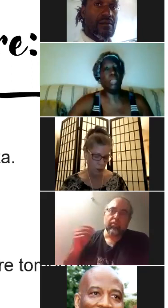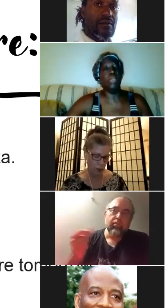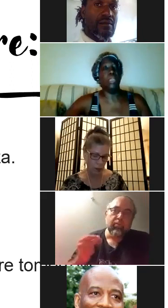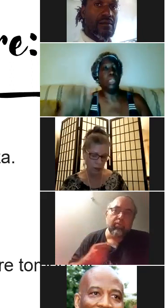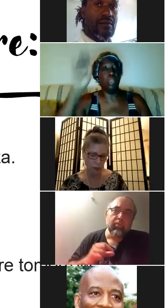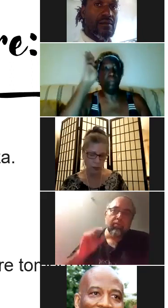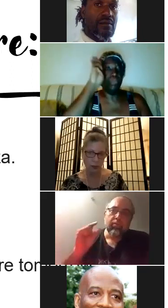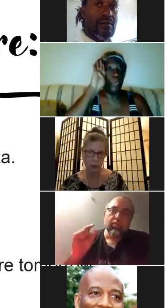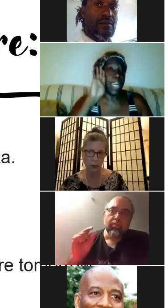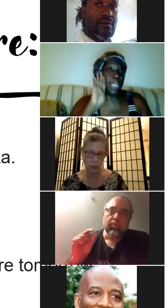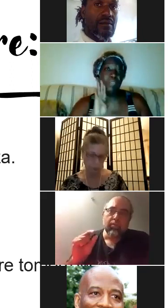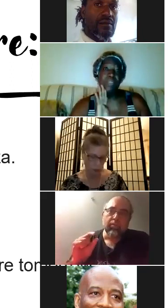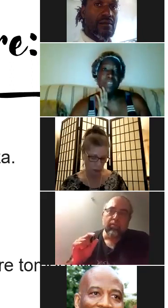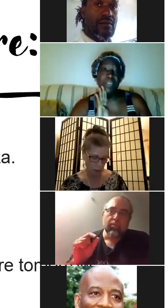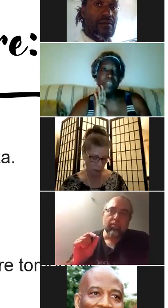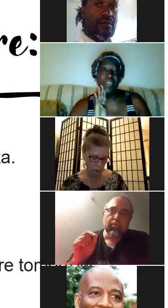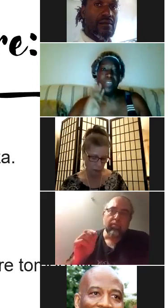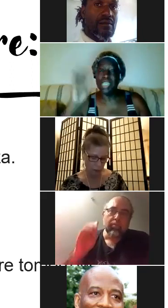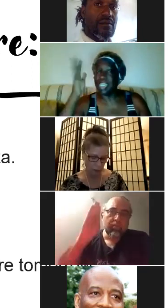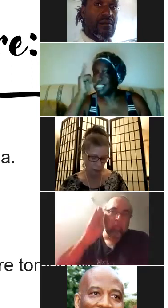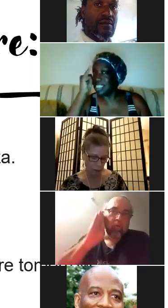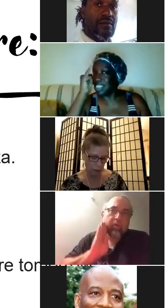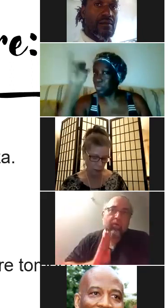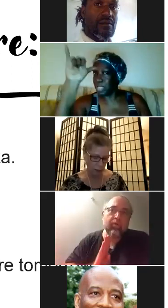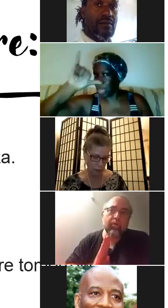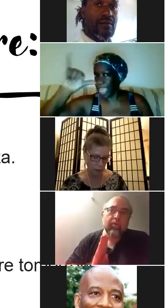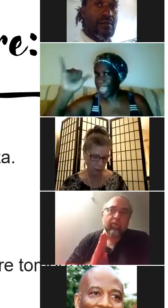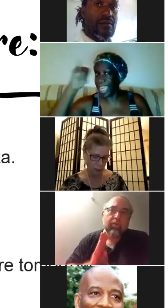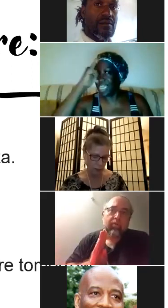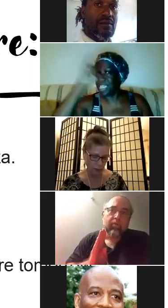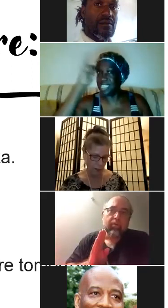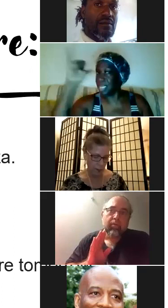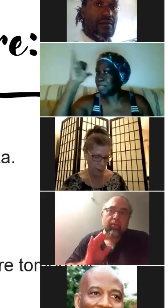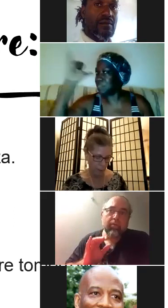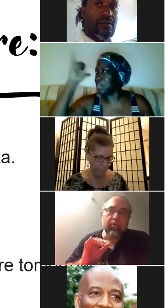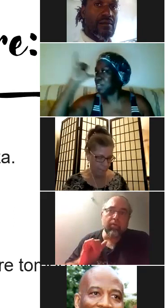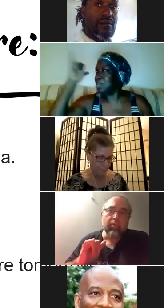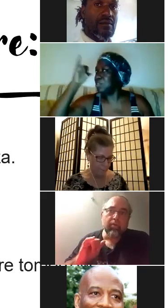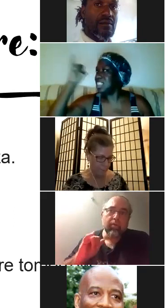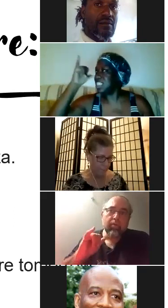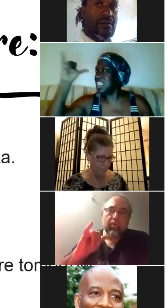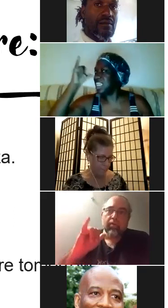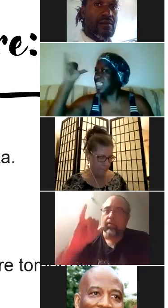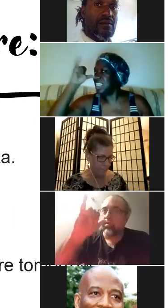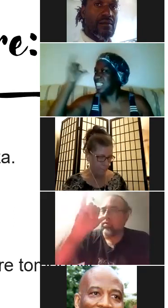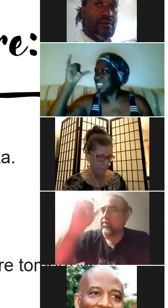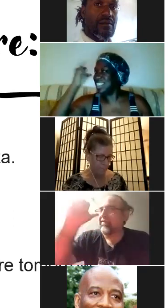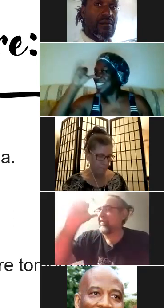small, brown, and with the Y hand coming off your nose.